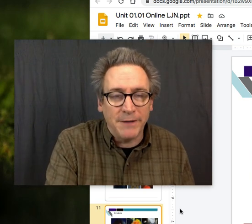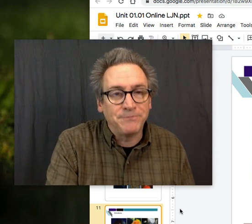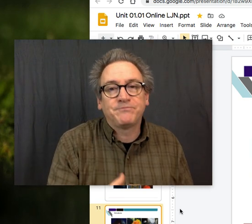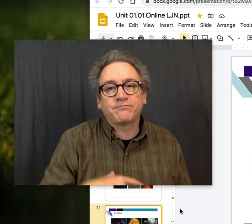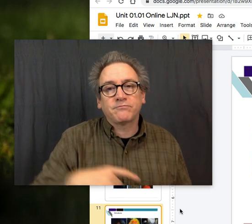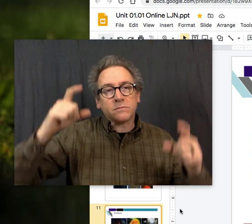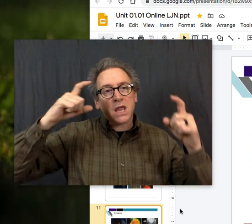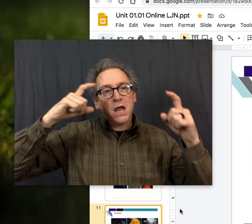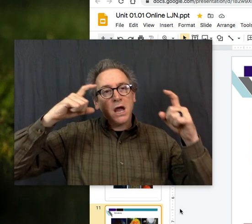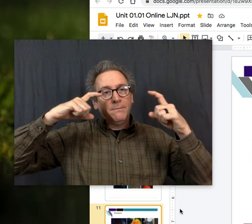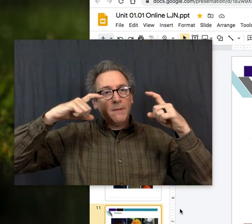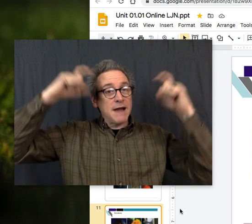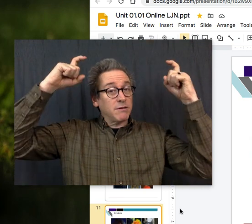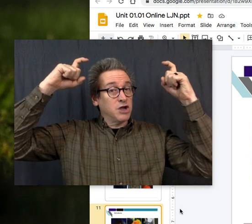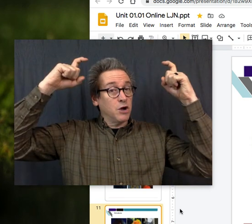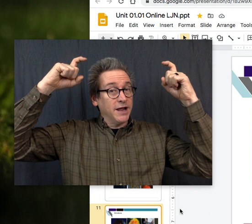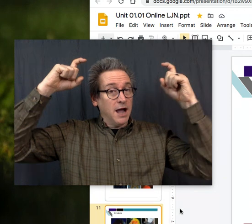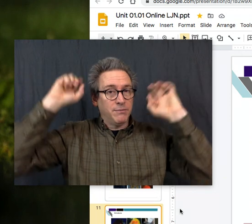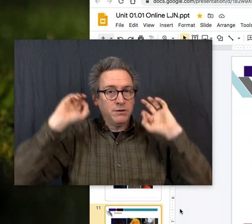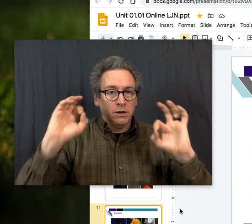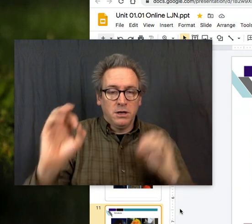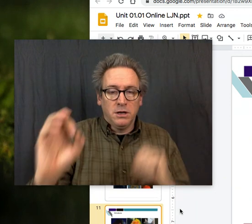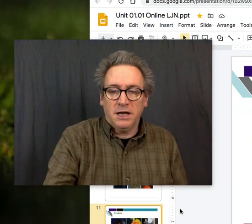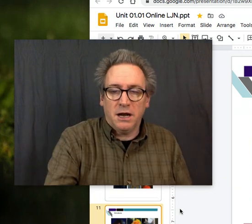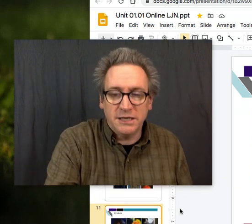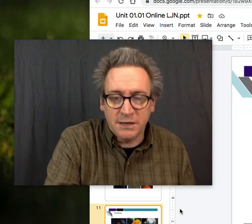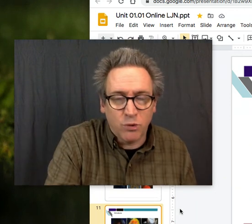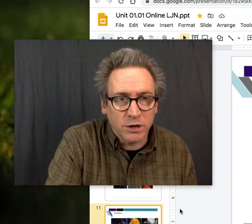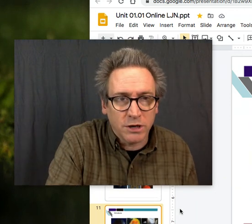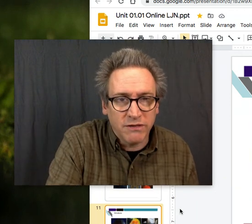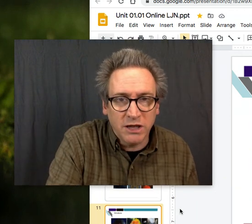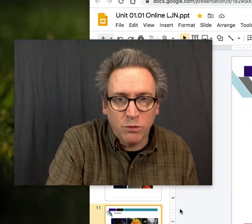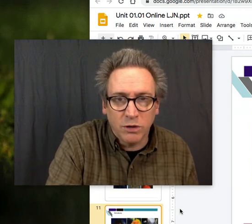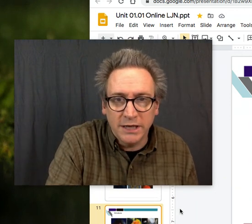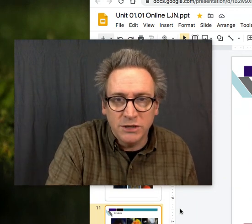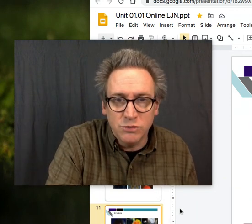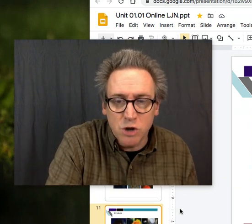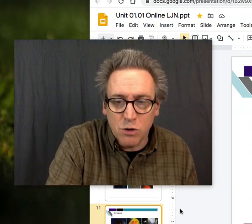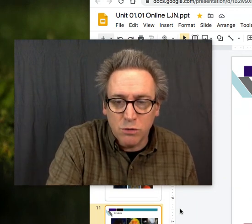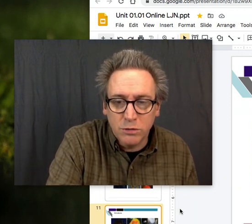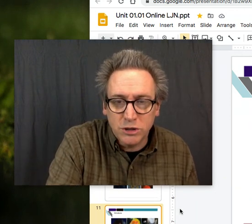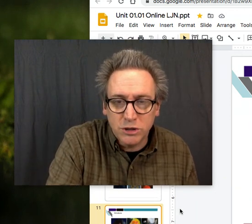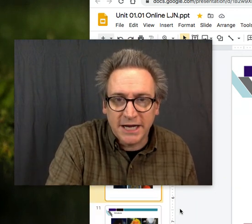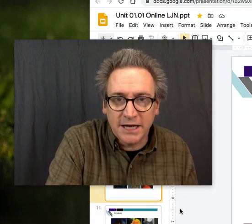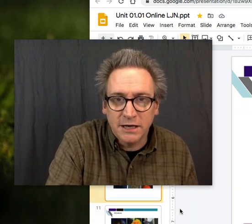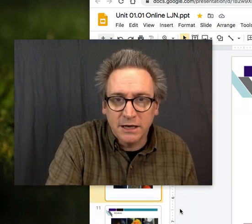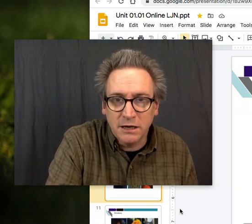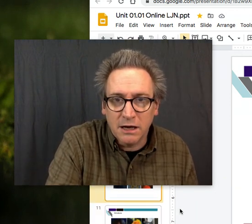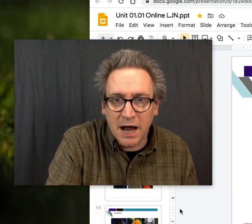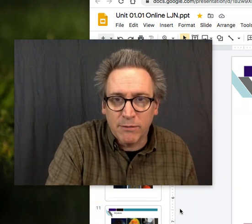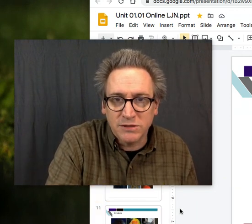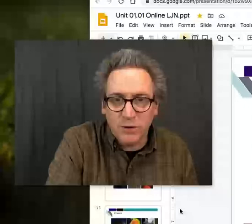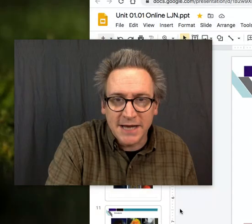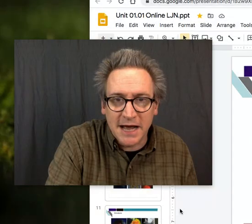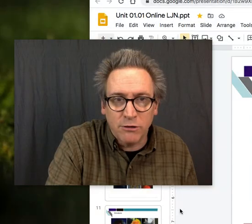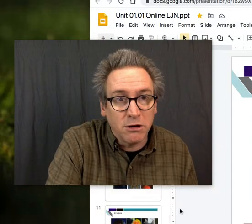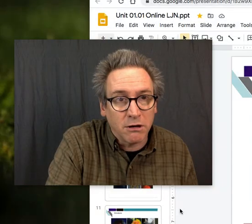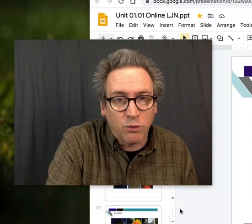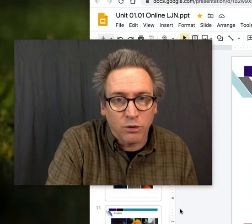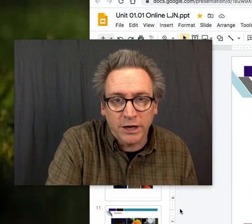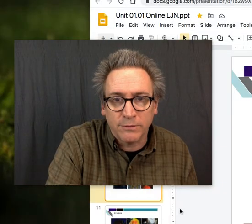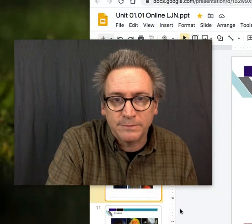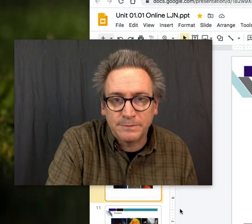But eyebrows going up is an important thing you will need to know. Just like eyebrows going down